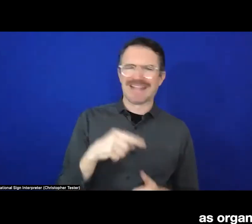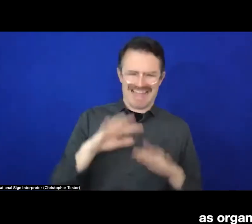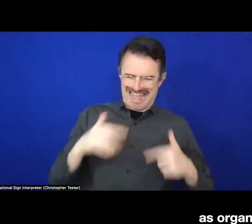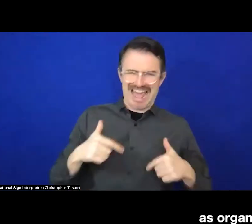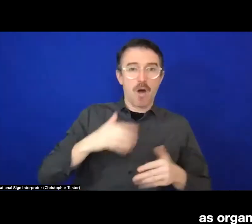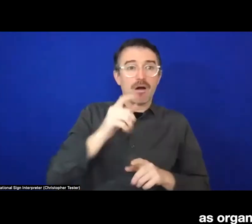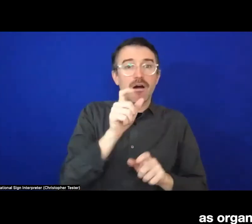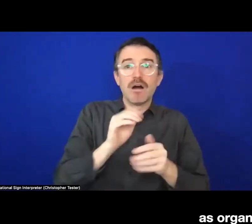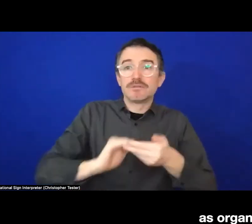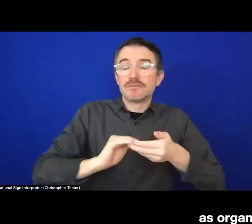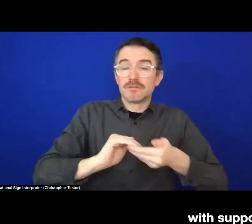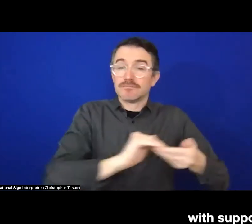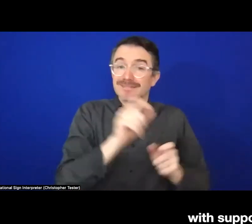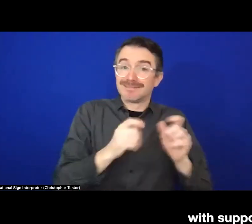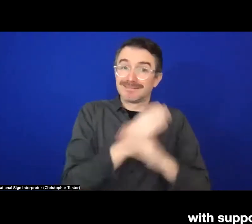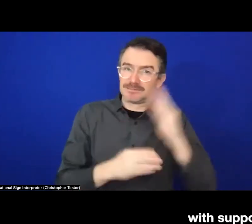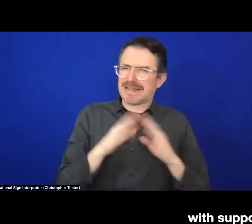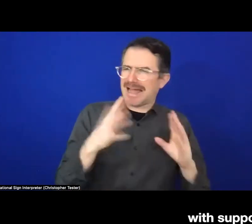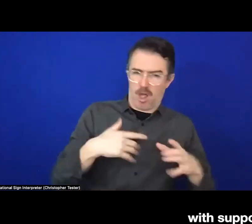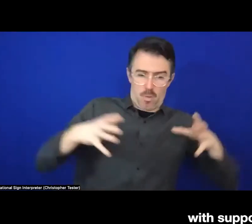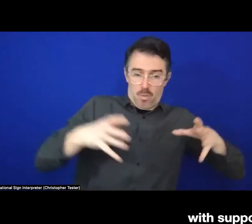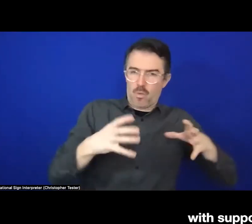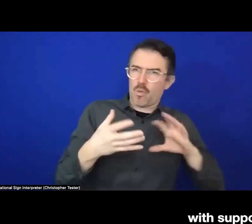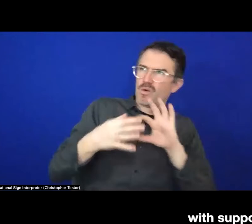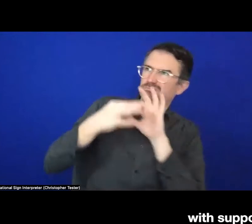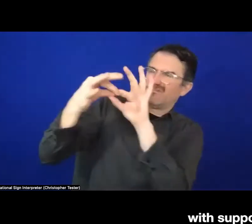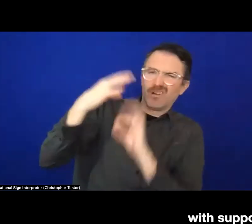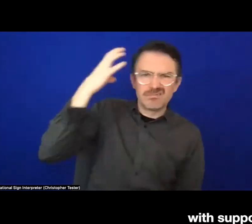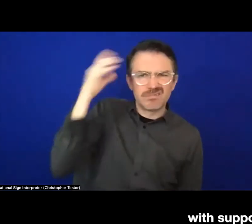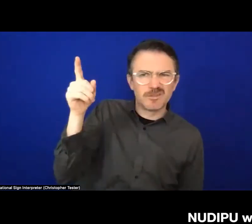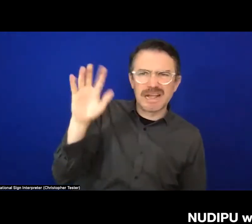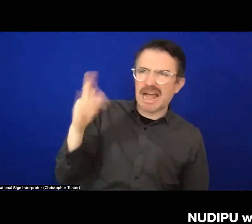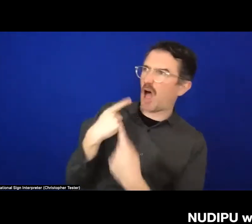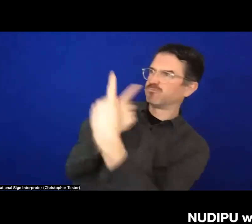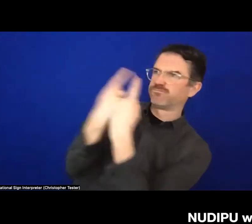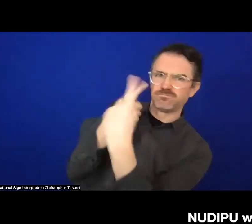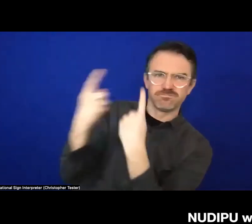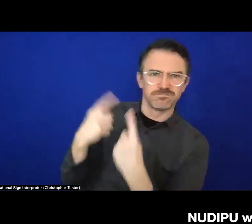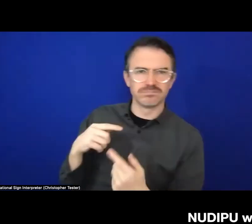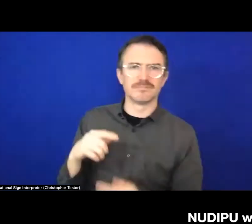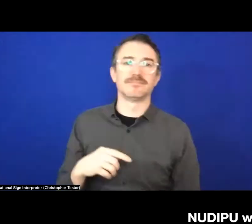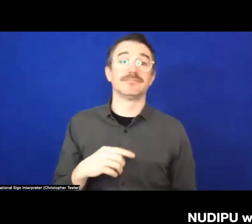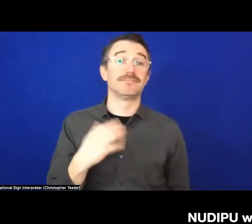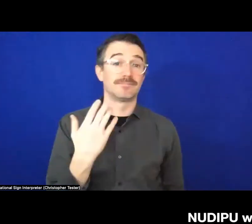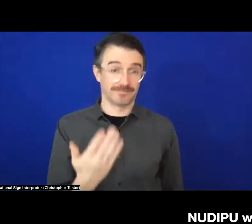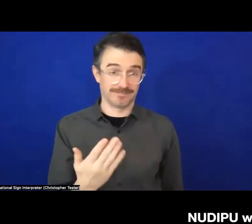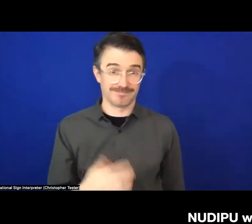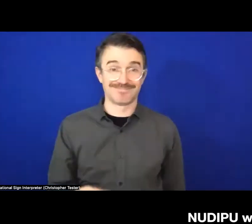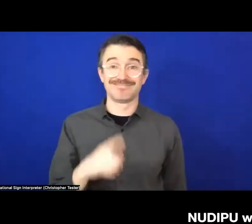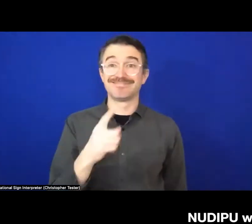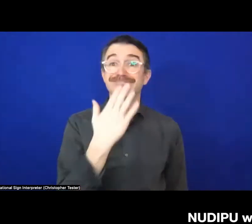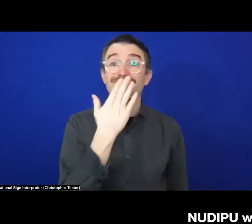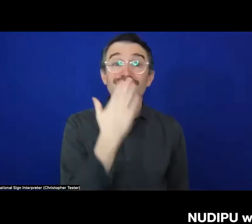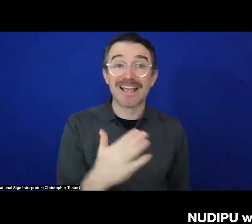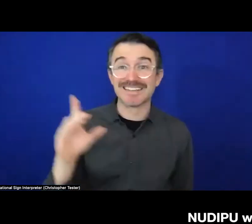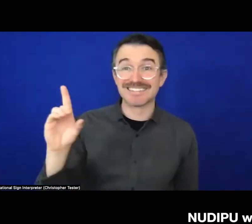persons with disabilities in Uganda? With support from the Disability Rights Fund, NUDIPU was able to